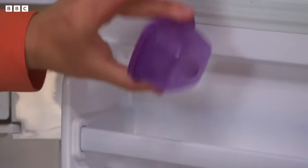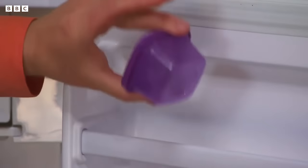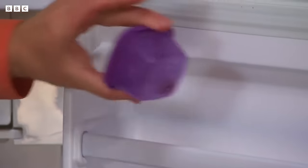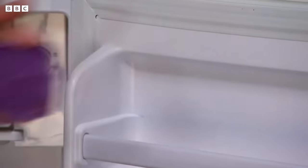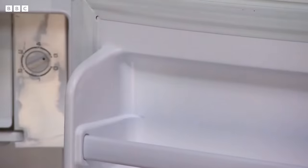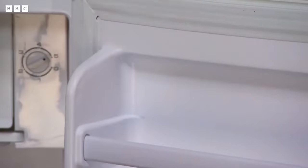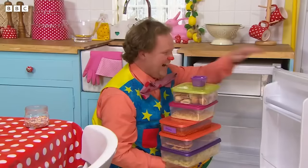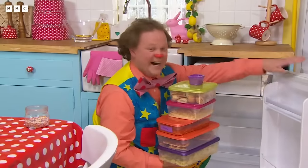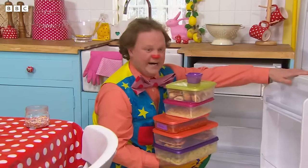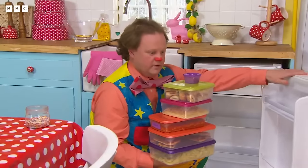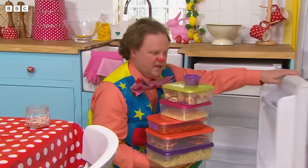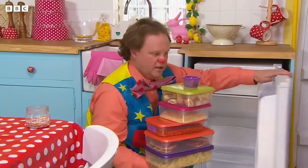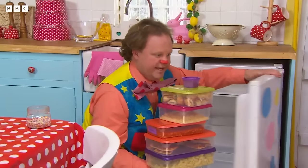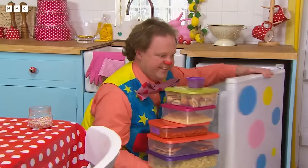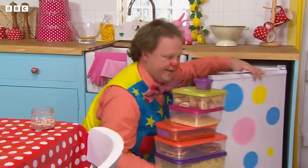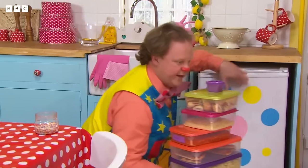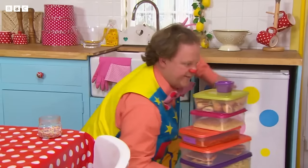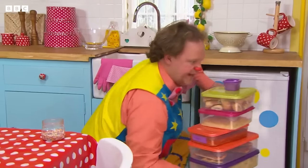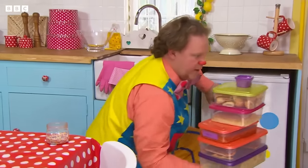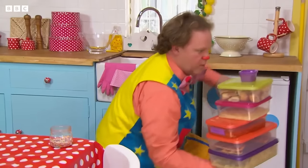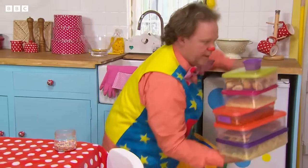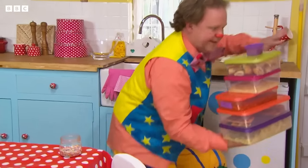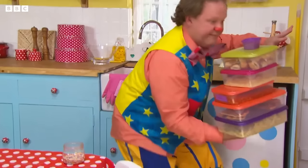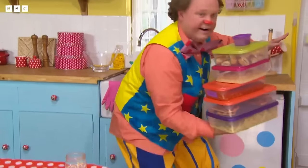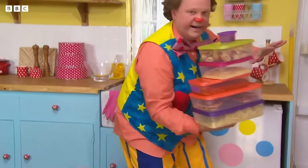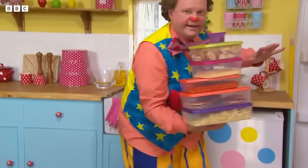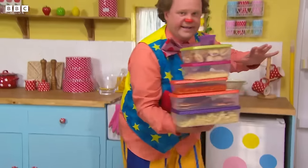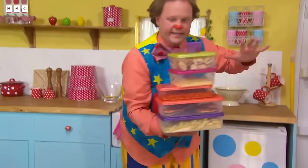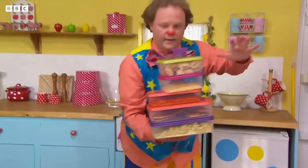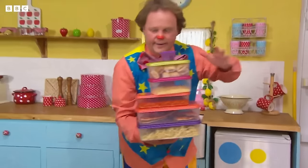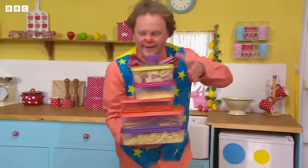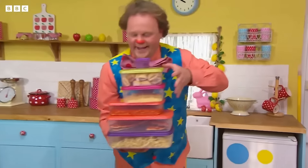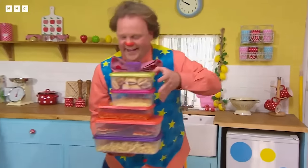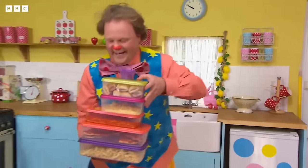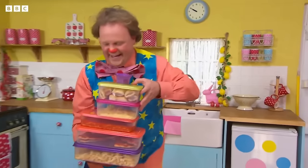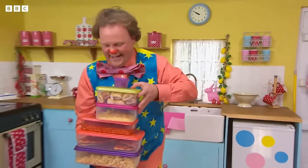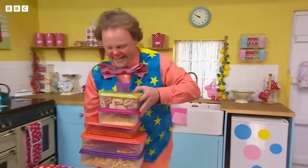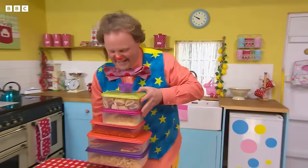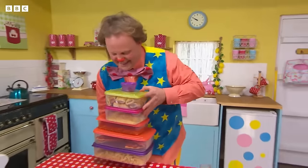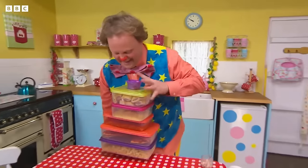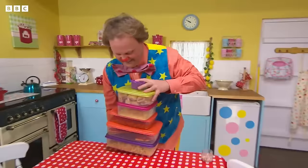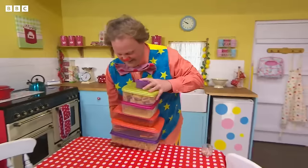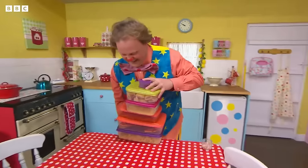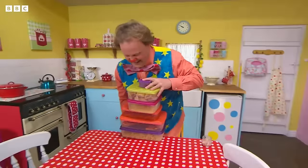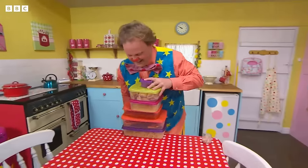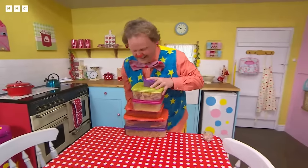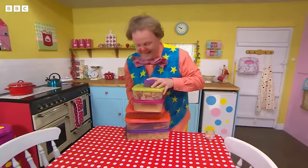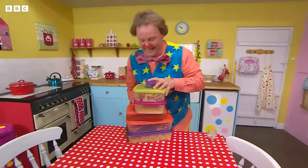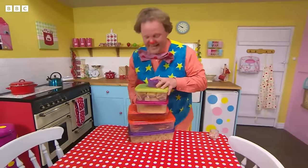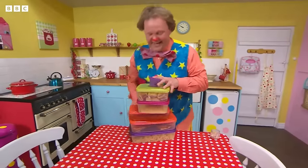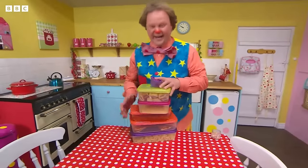that. Easy, easy. What? What? There we are. Ta-da!